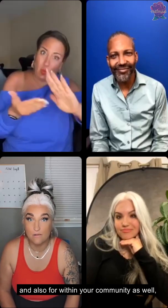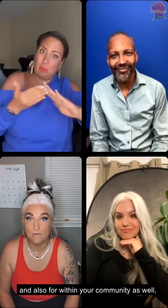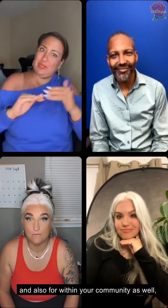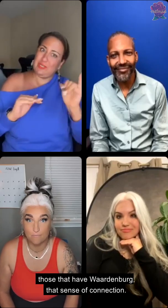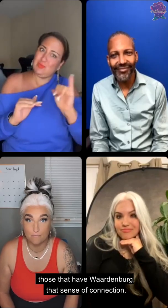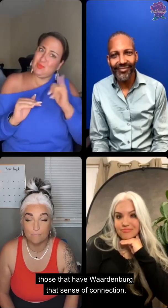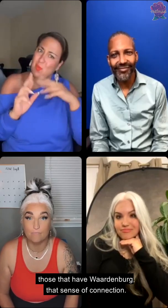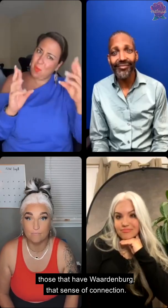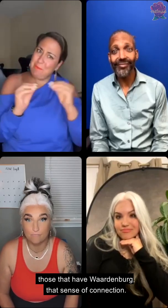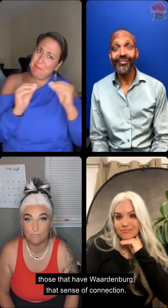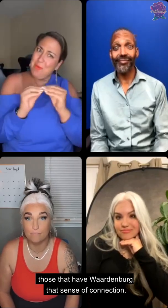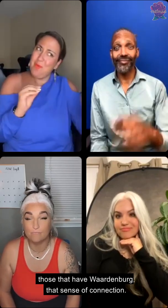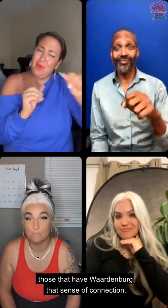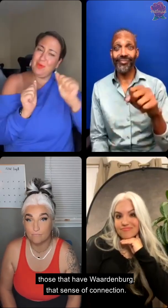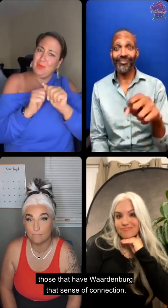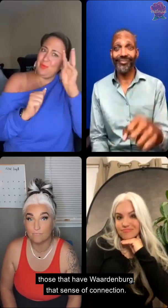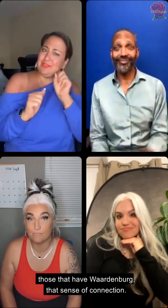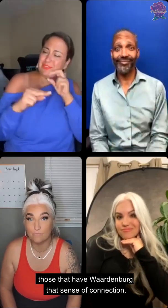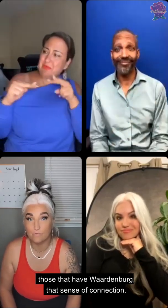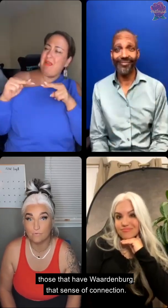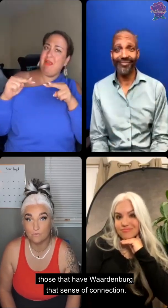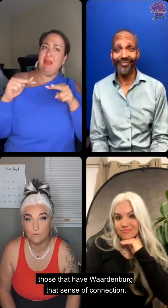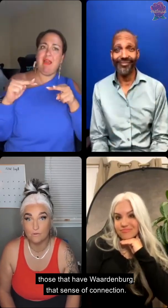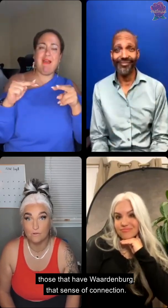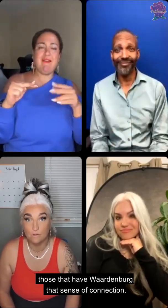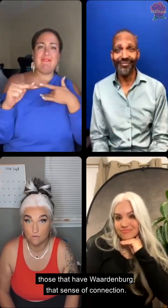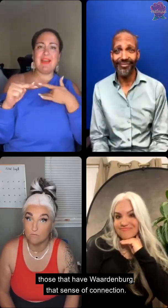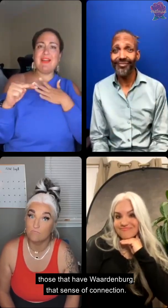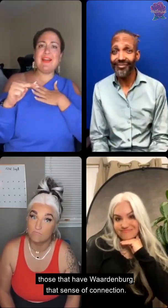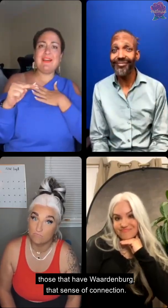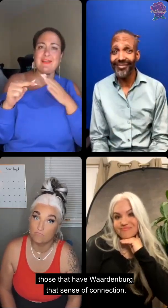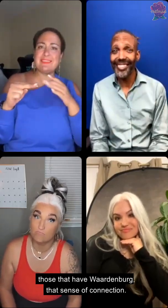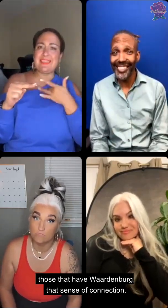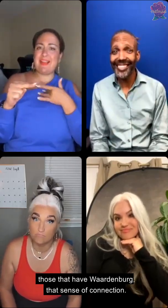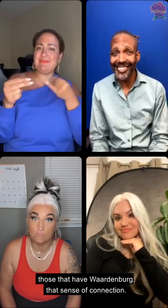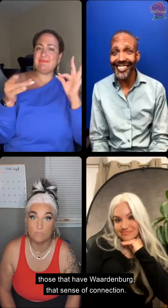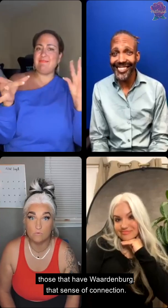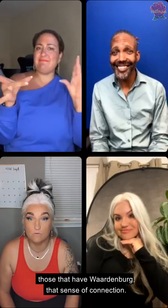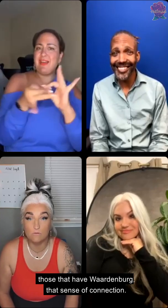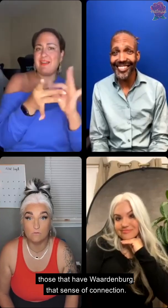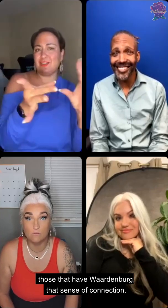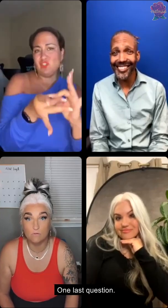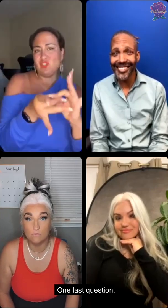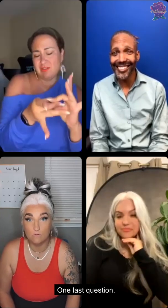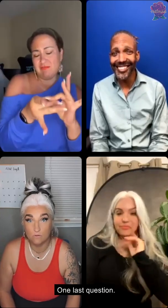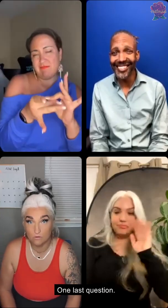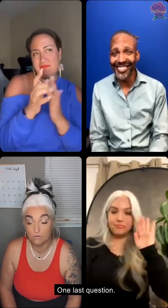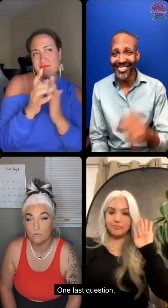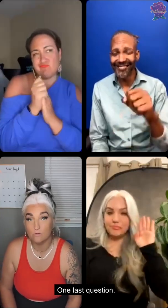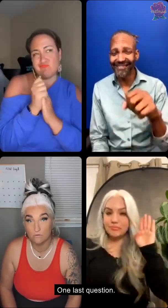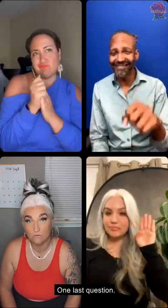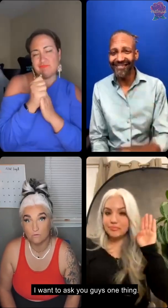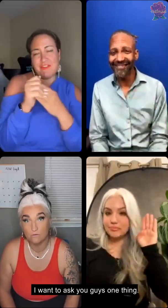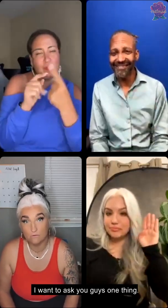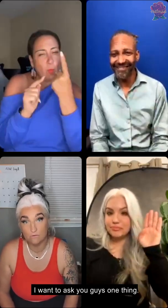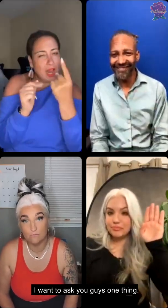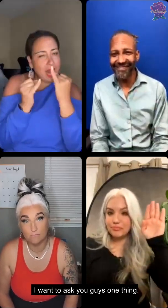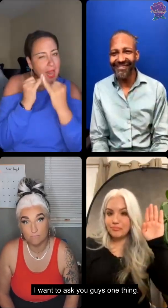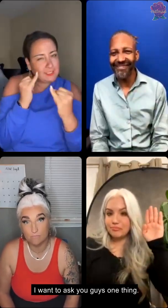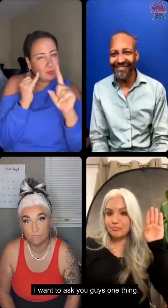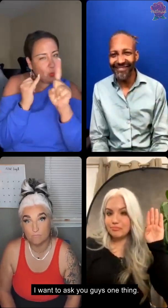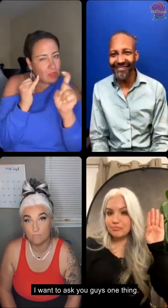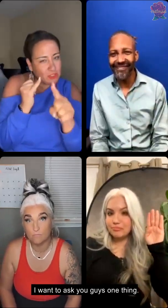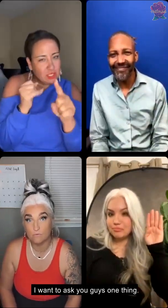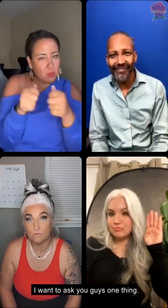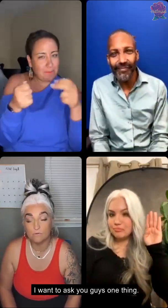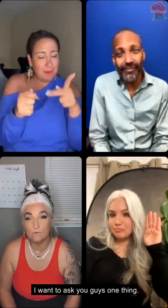your community as well, those that have Wardenbergs, that sense of connection. One last question